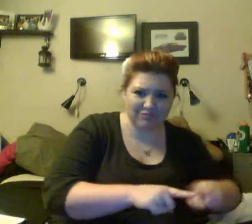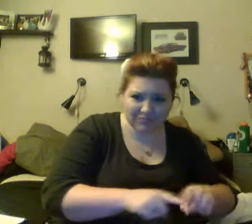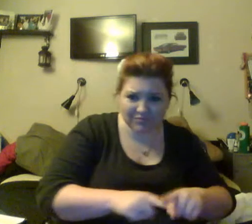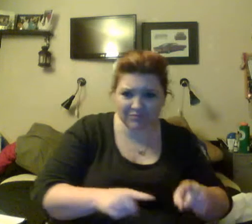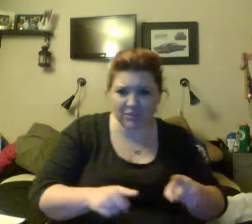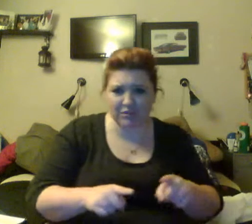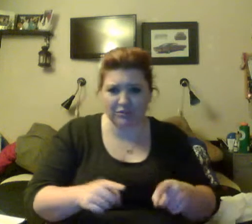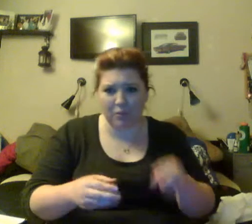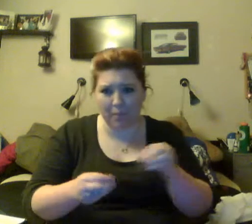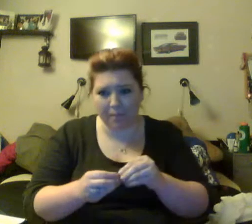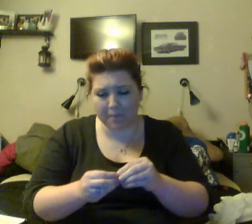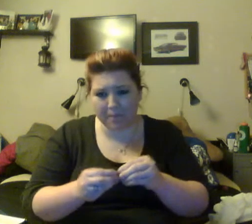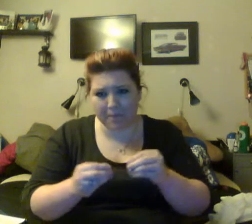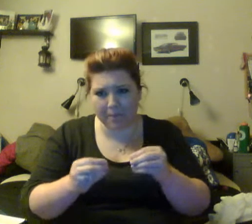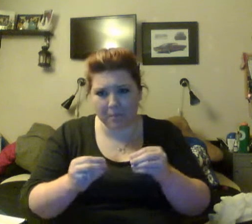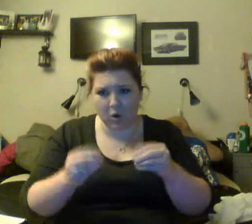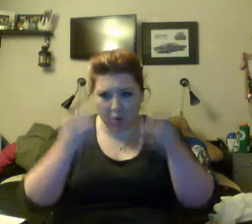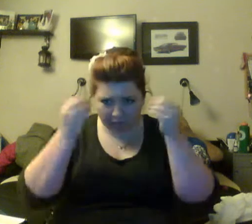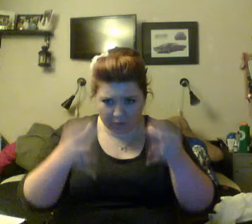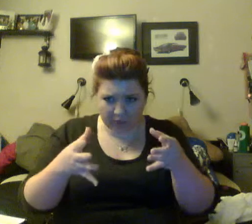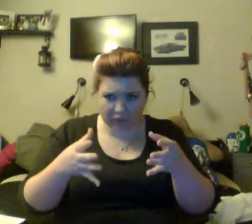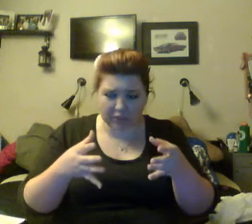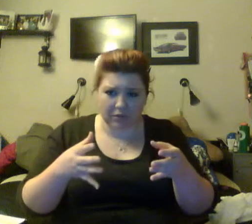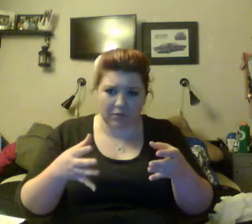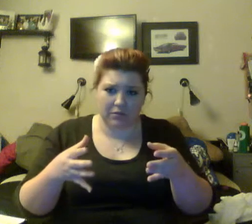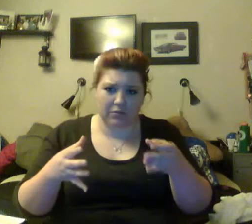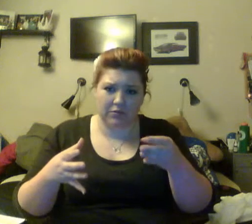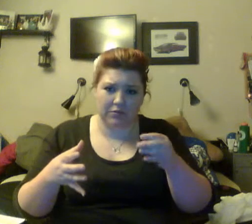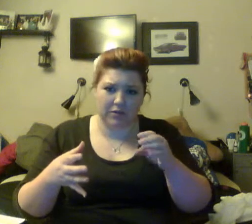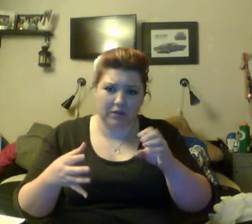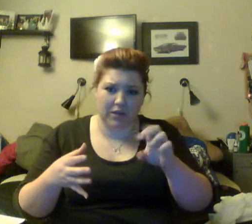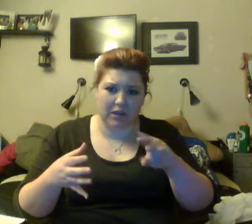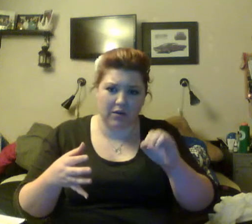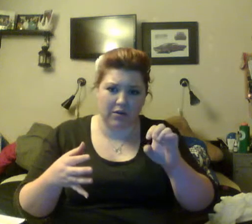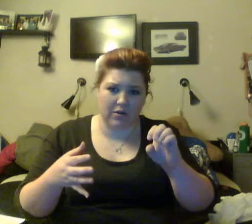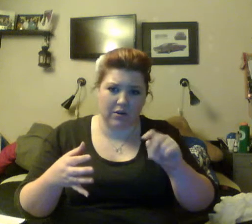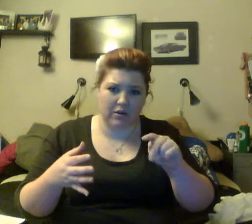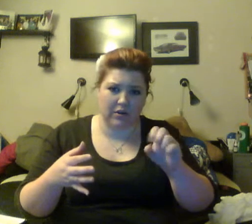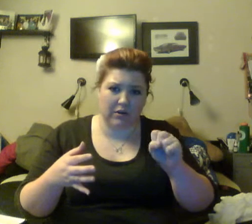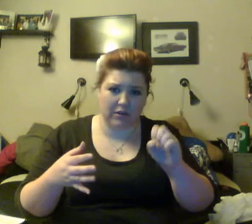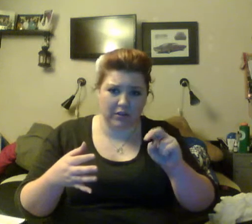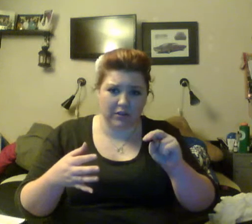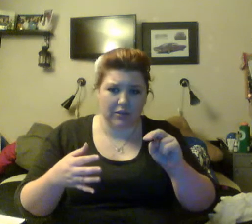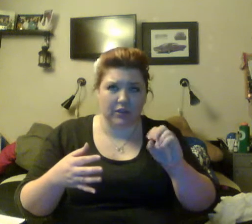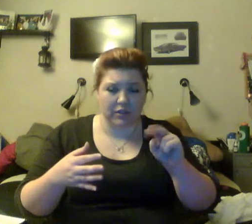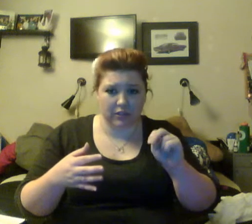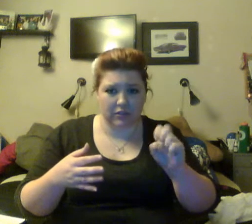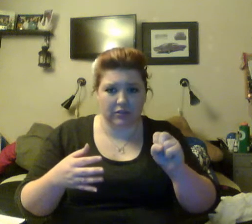more in depth about the theory, Erickson's theory. They learned how psychologists write, how psychologists think.